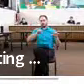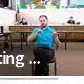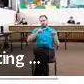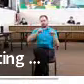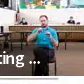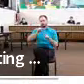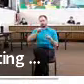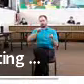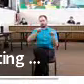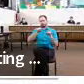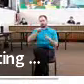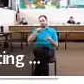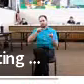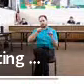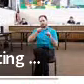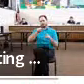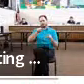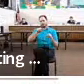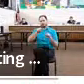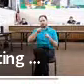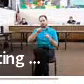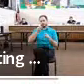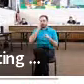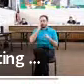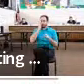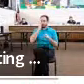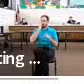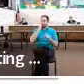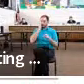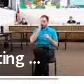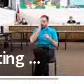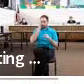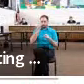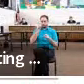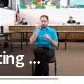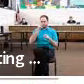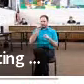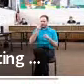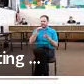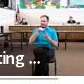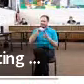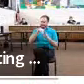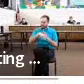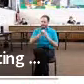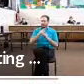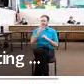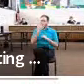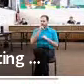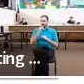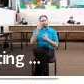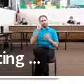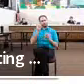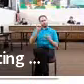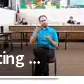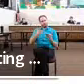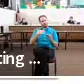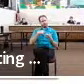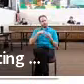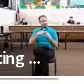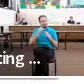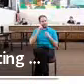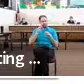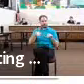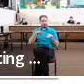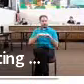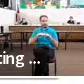southwesternmost complex. That one looks like it's going to be a pretty steep hill. You may have a problem with kids on